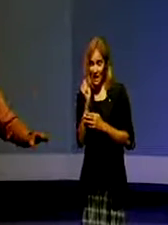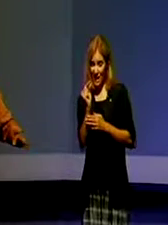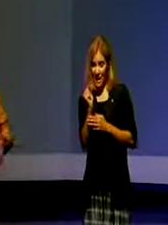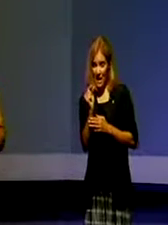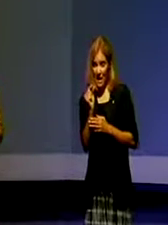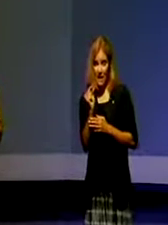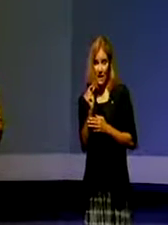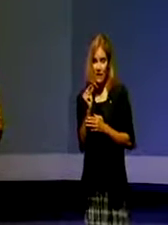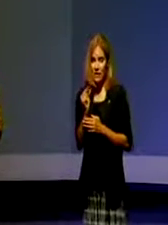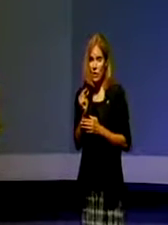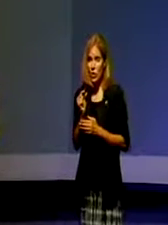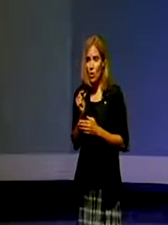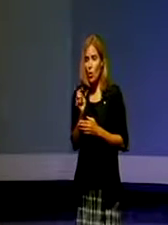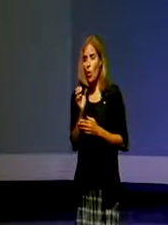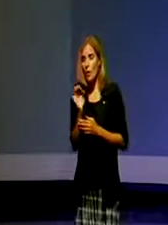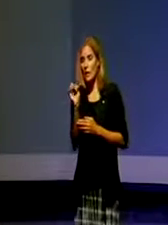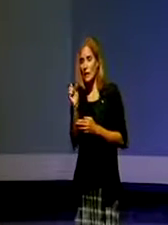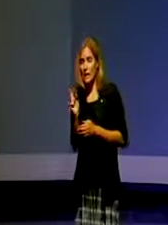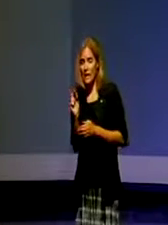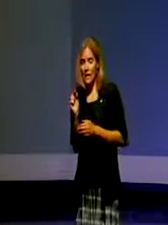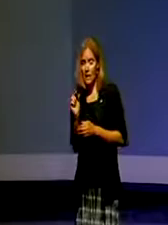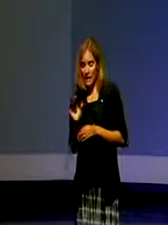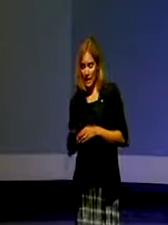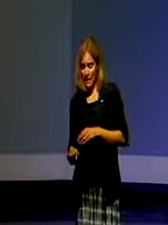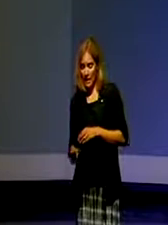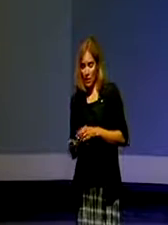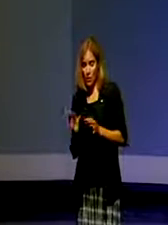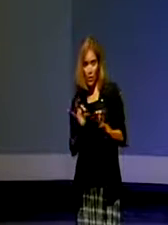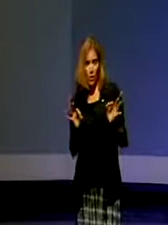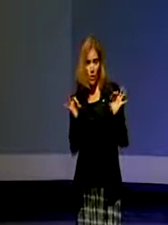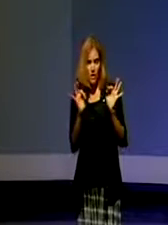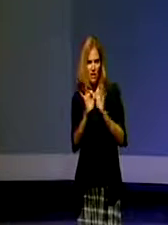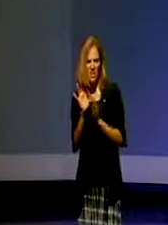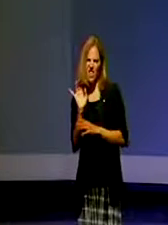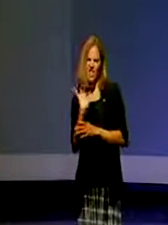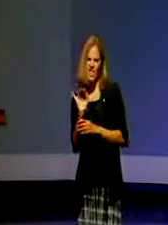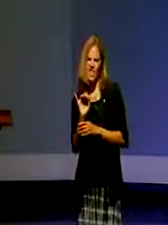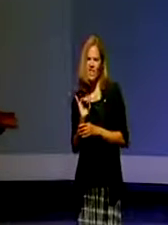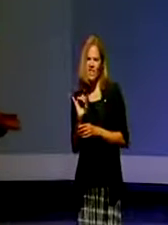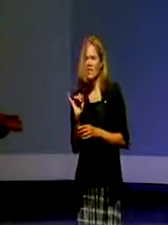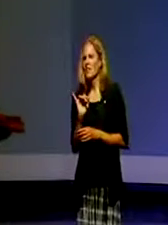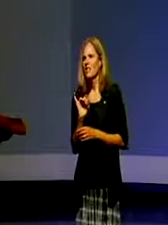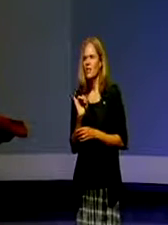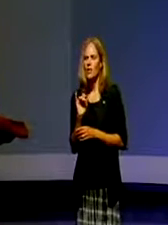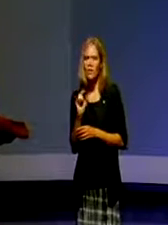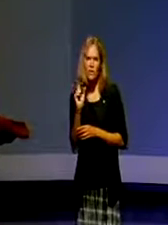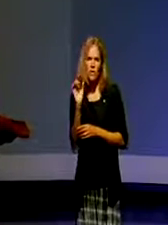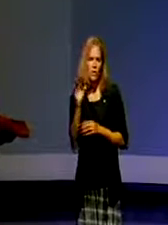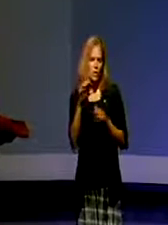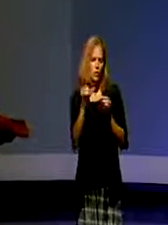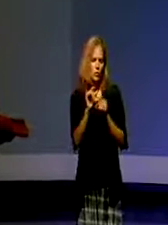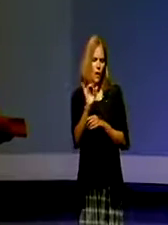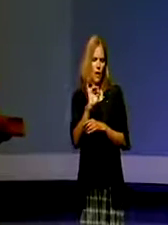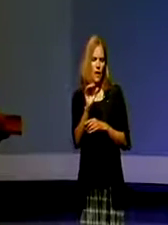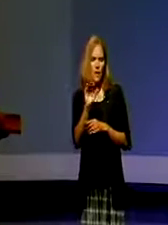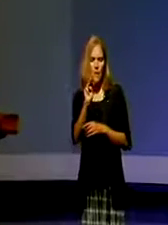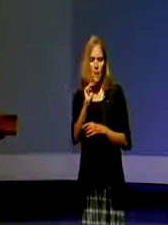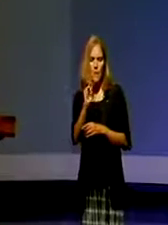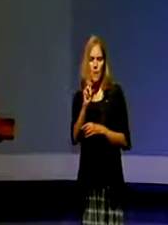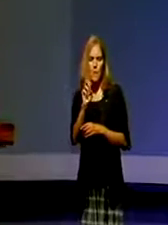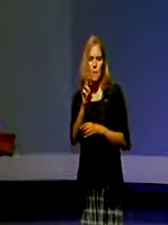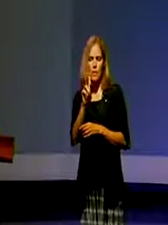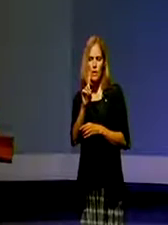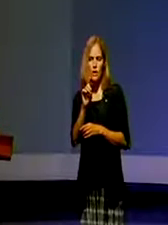in size or tiny in stature or importance, they would say, oh, it just was as small as a mustard seed. It was a very